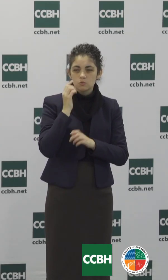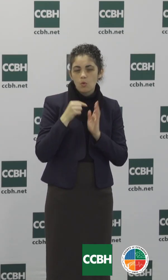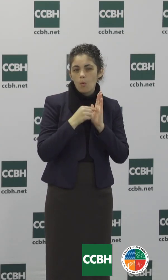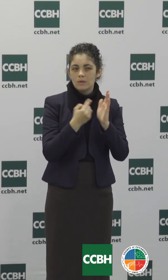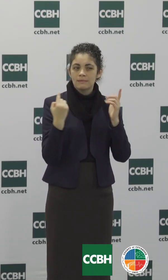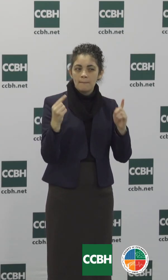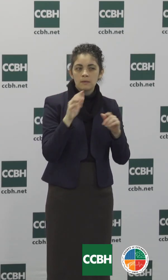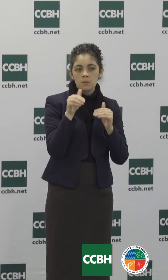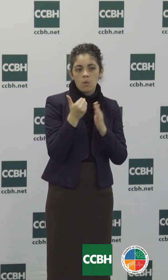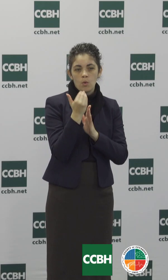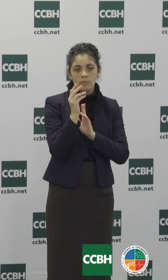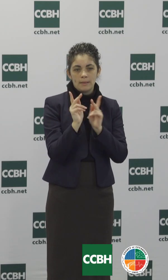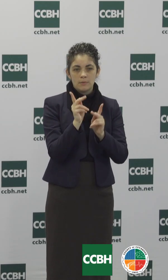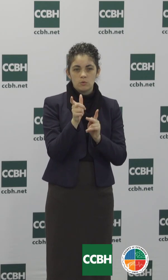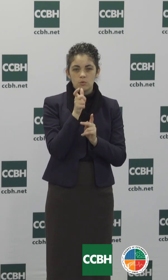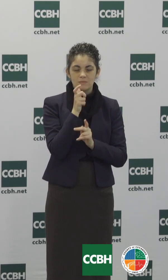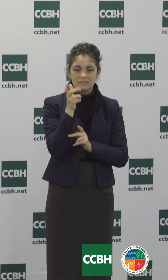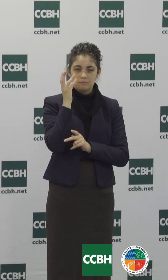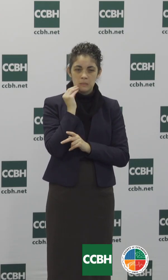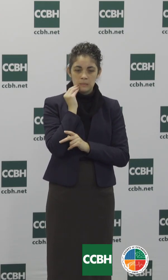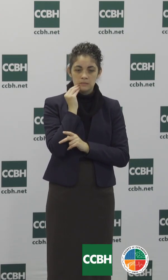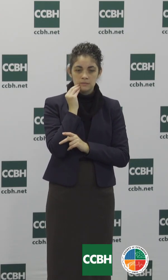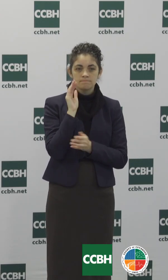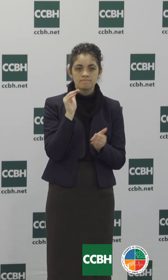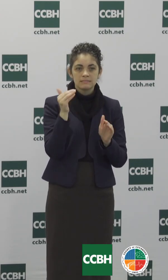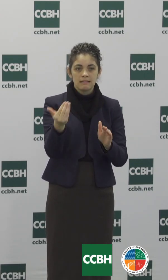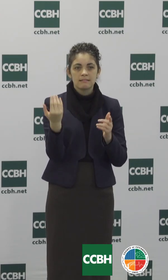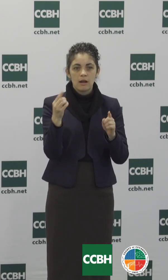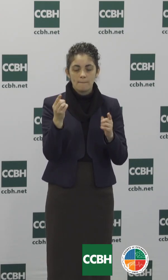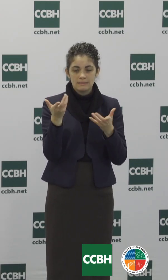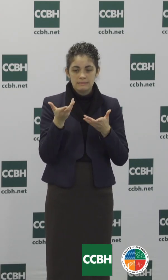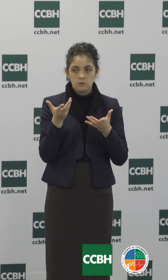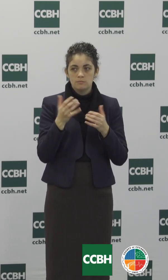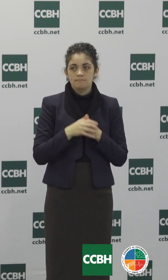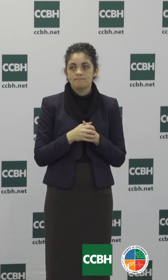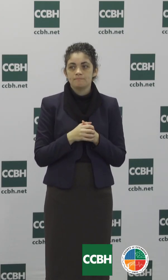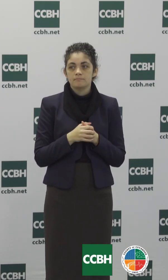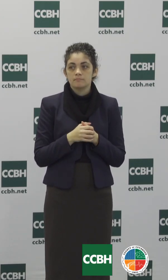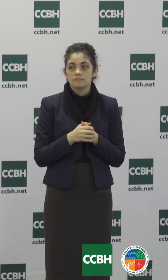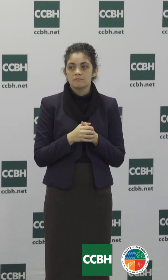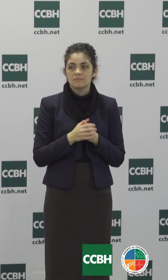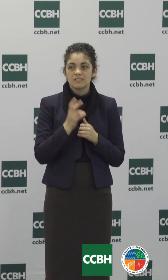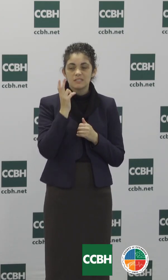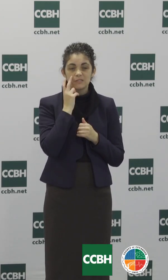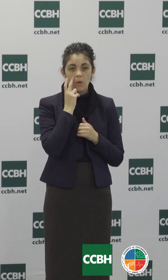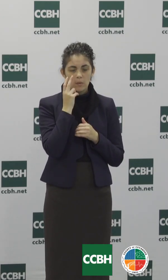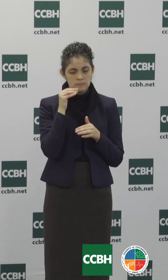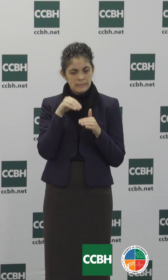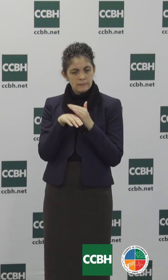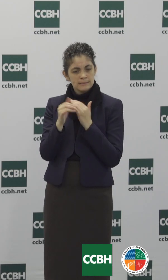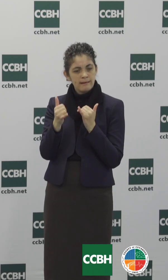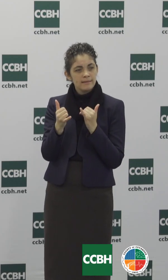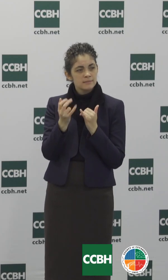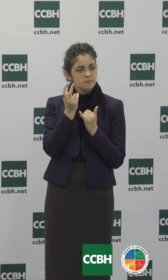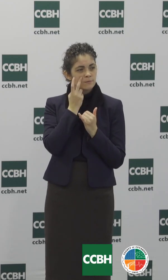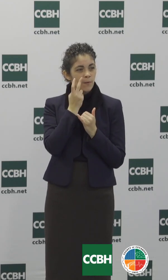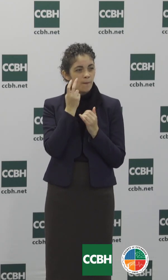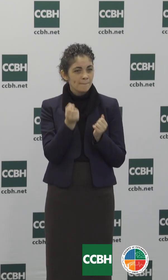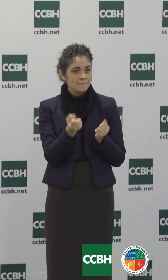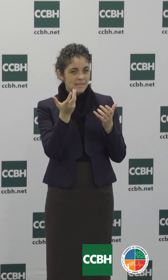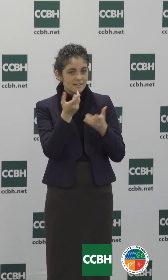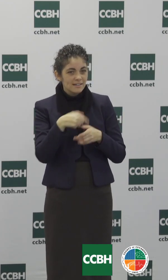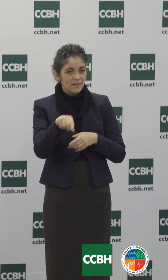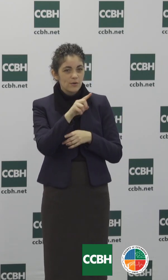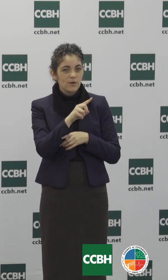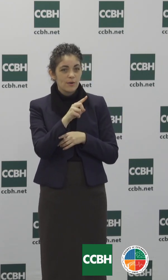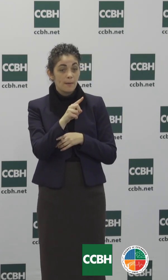and what the losses are relative to this pandemic. So You saw us enter today, and I know many here